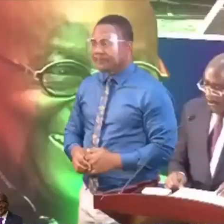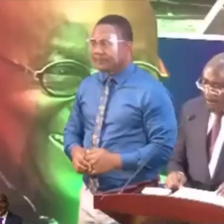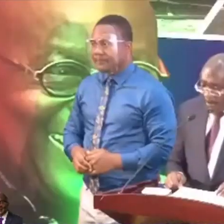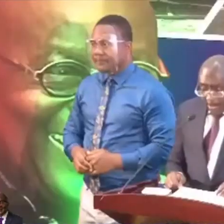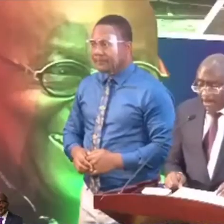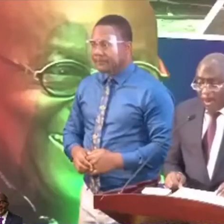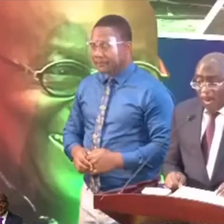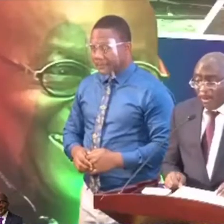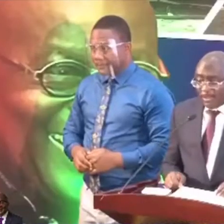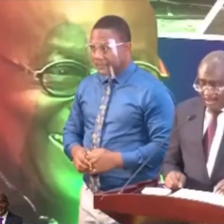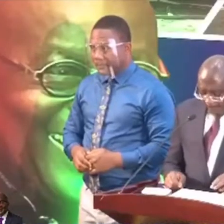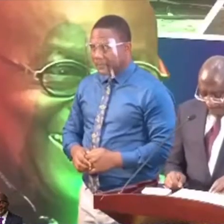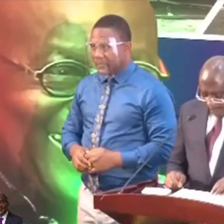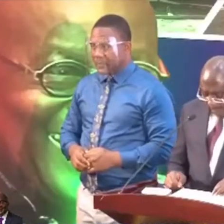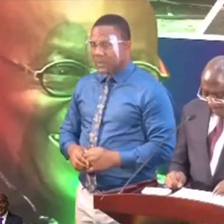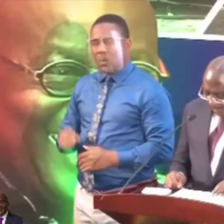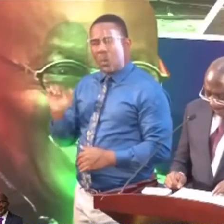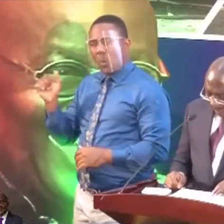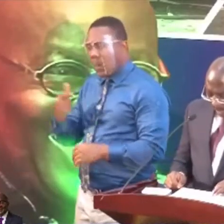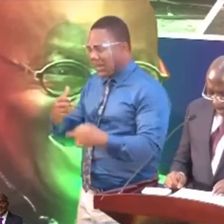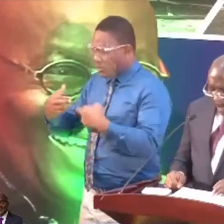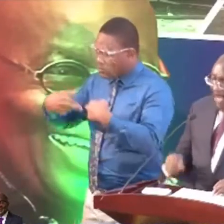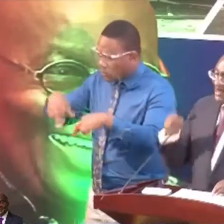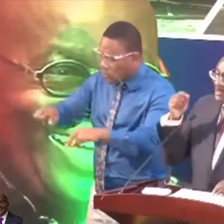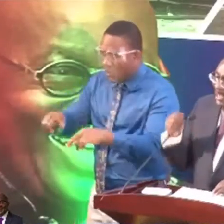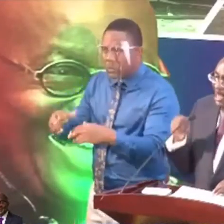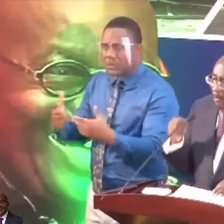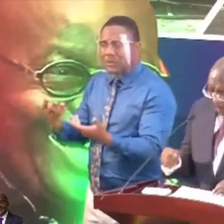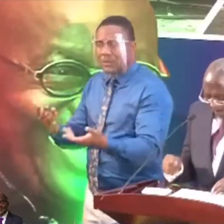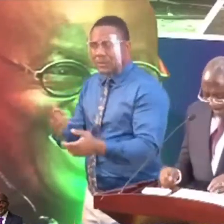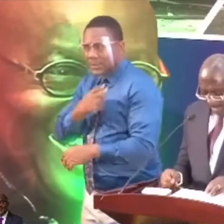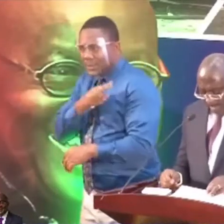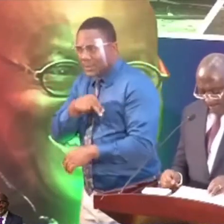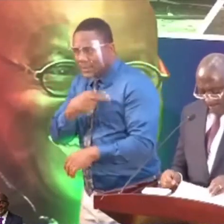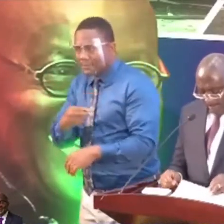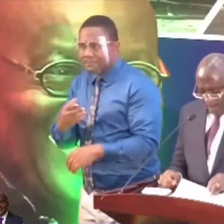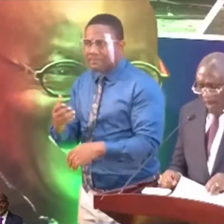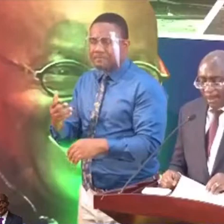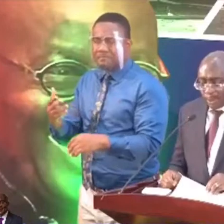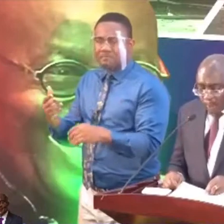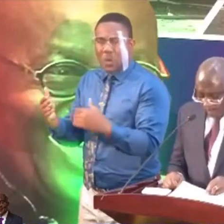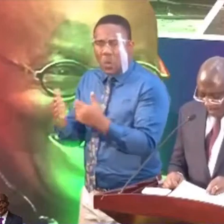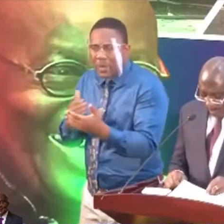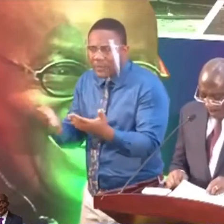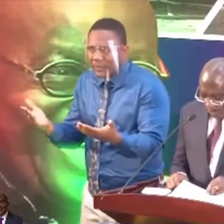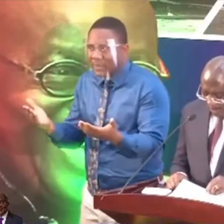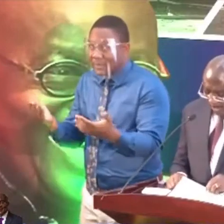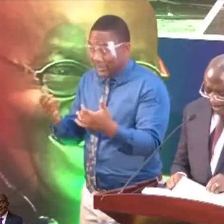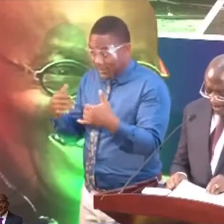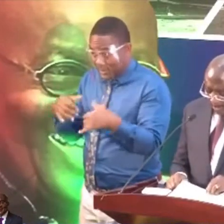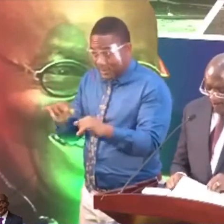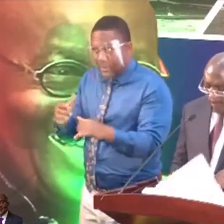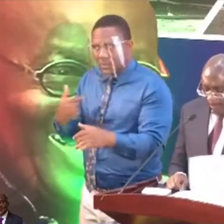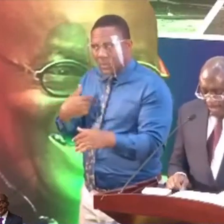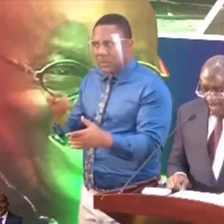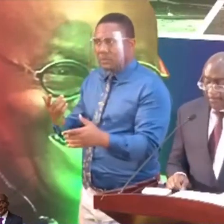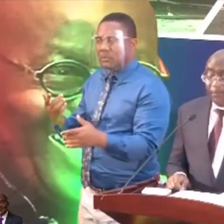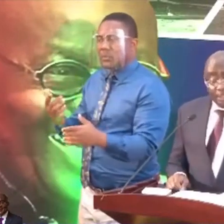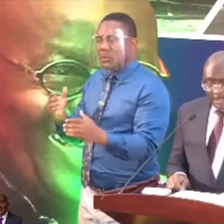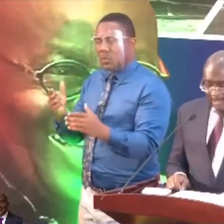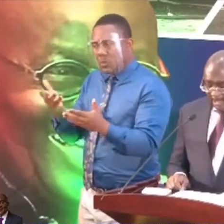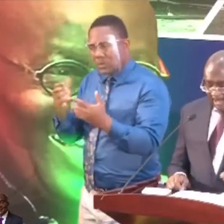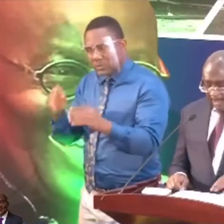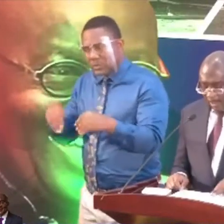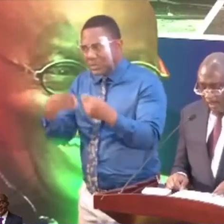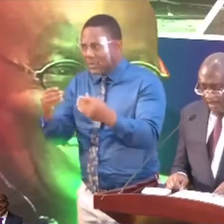We are building all this infrastructure while staying committed to our social contract of providing free